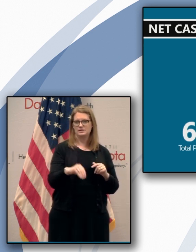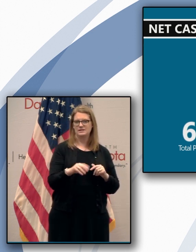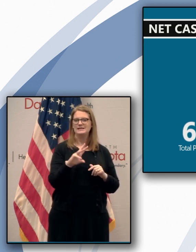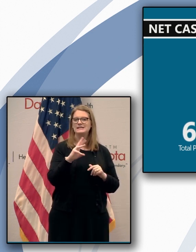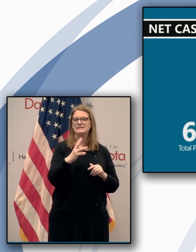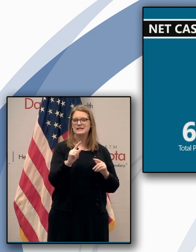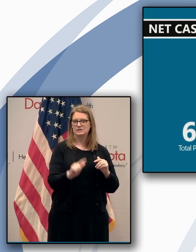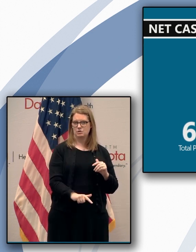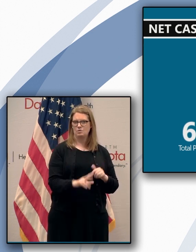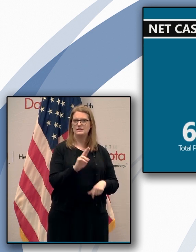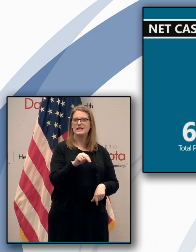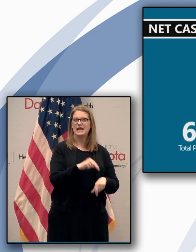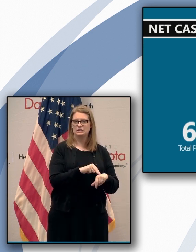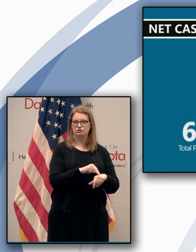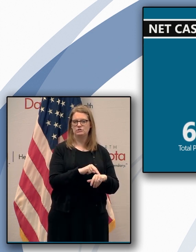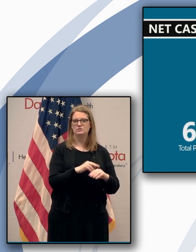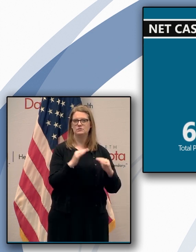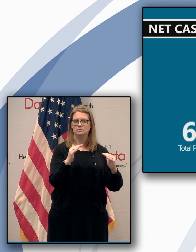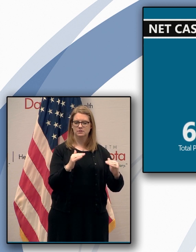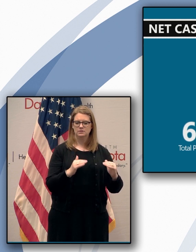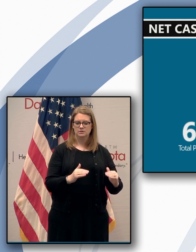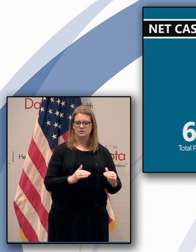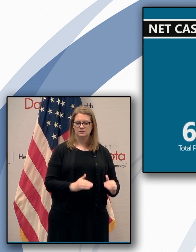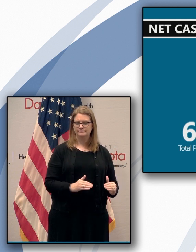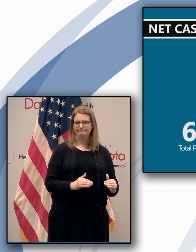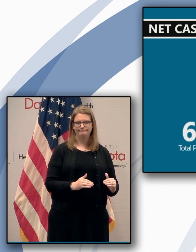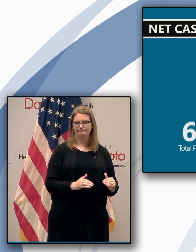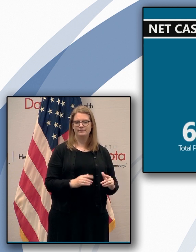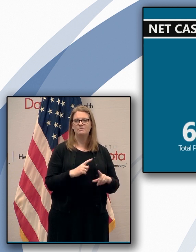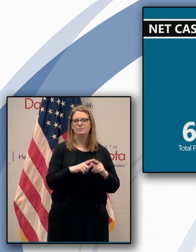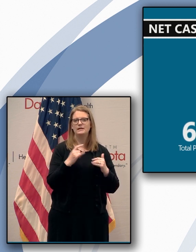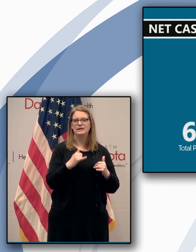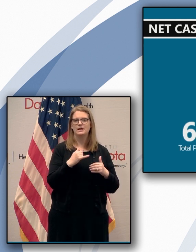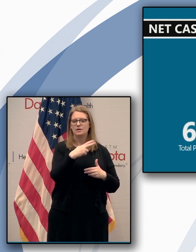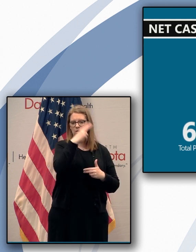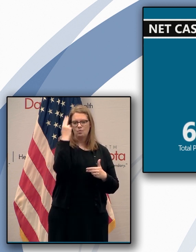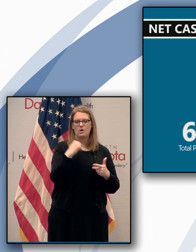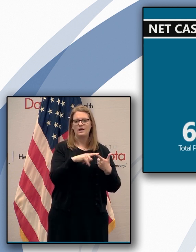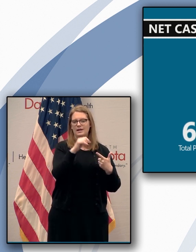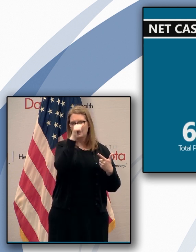in the nation, so we're dropping there. Dropping is not a good thing, but we're now behind Hawaii,